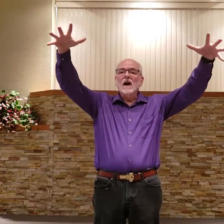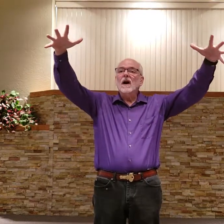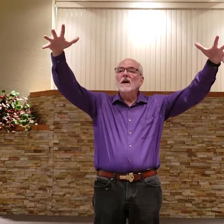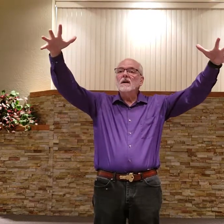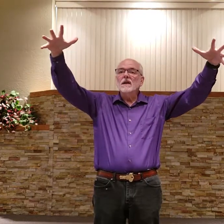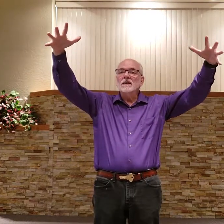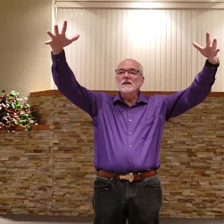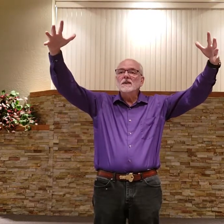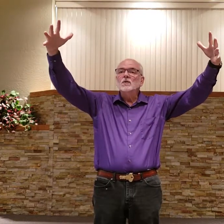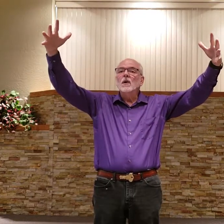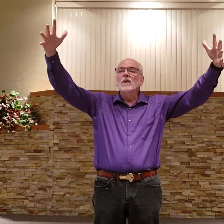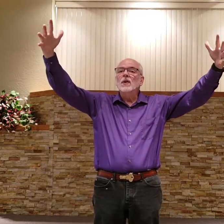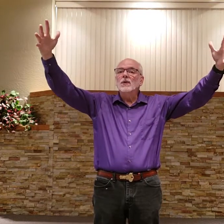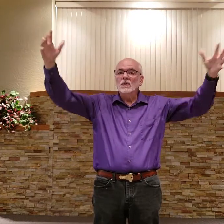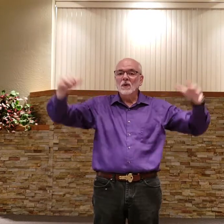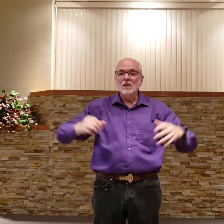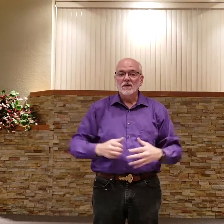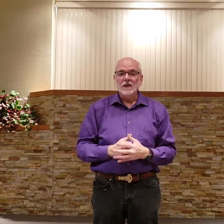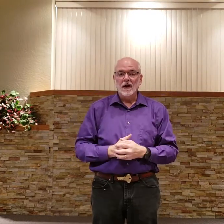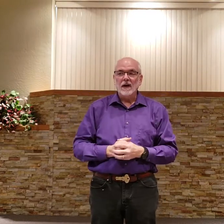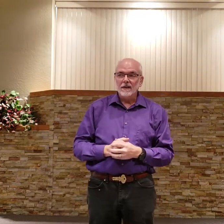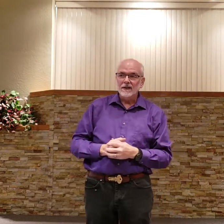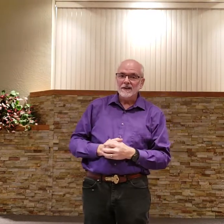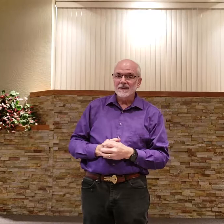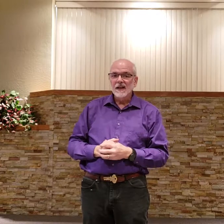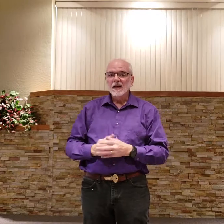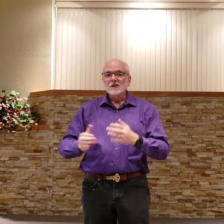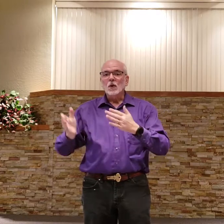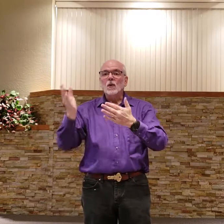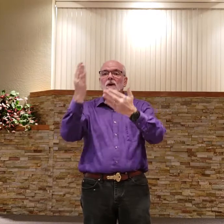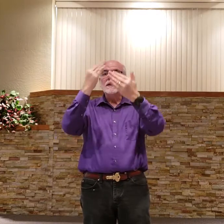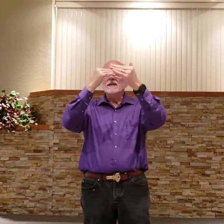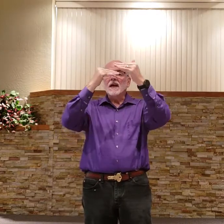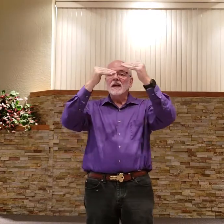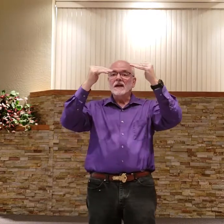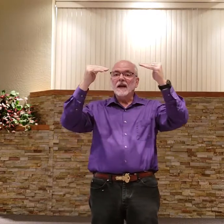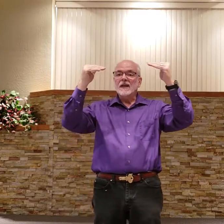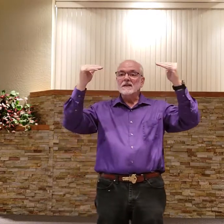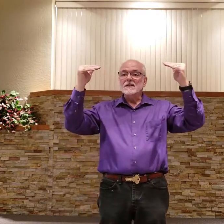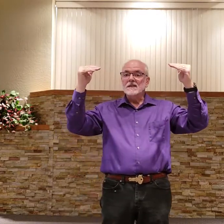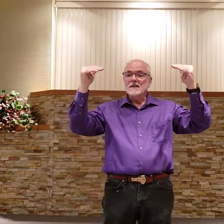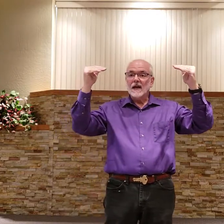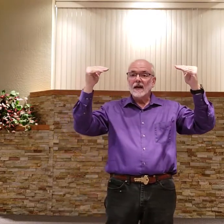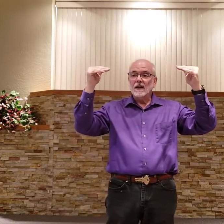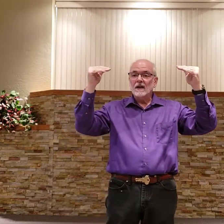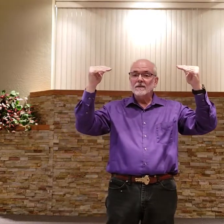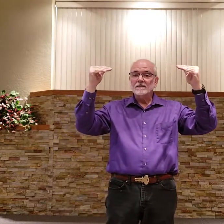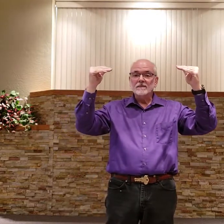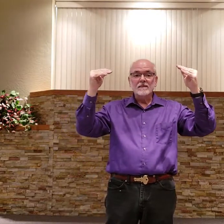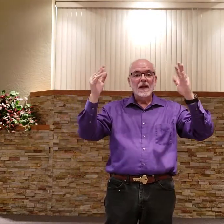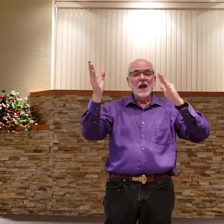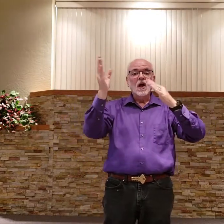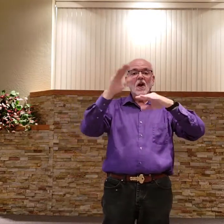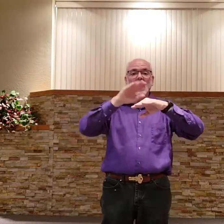God lives. This is where the throne of God is. So we're going to sign it as Zion.